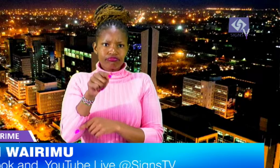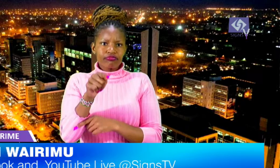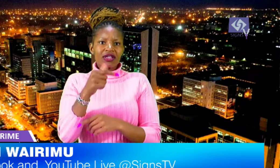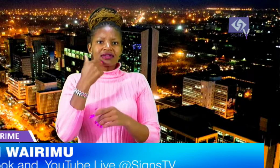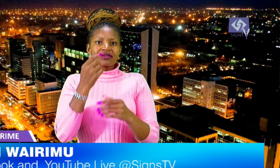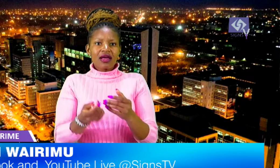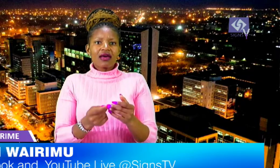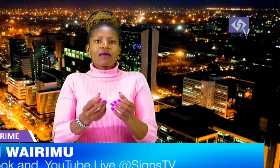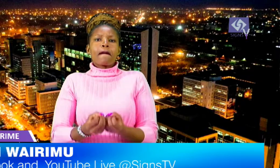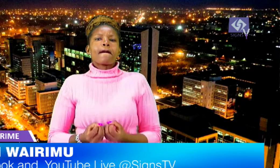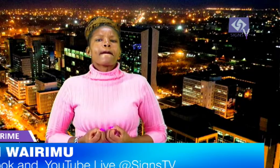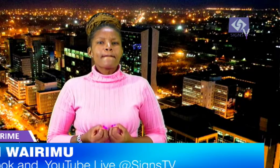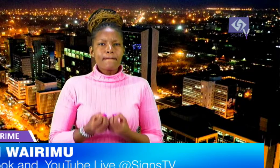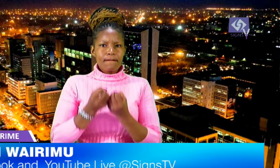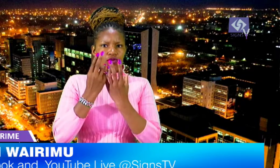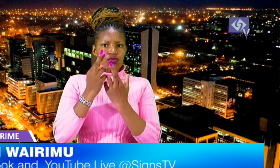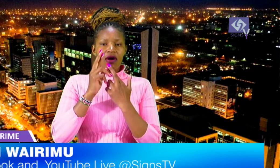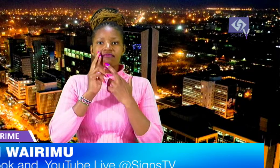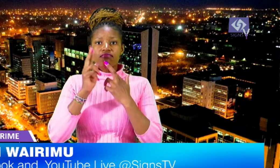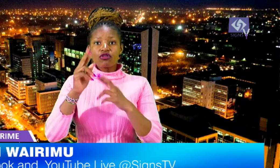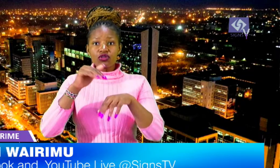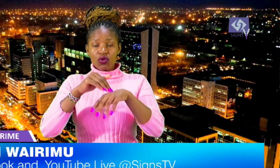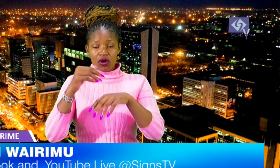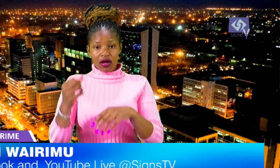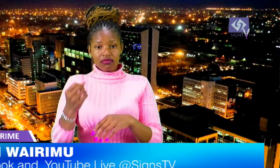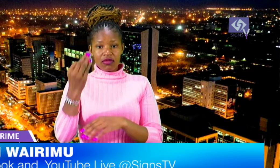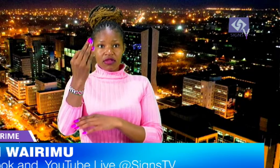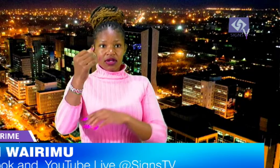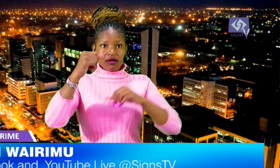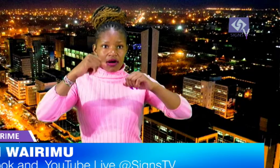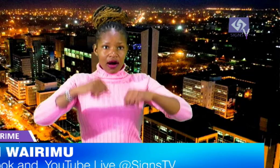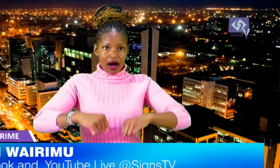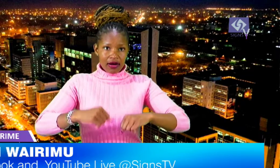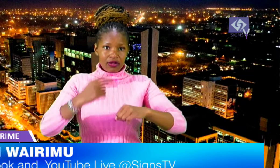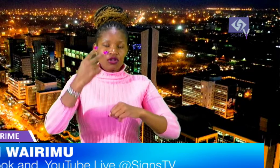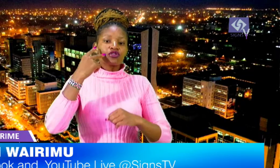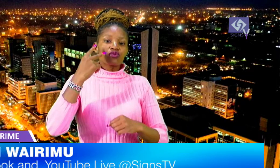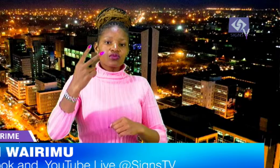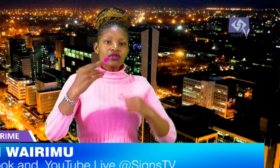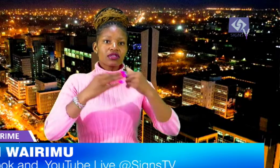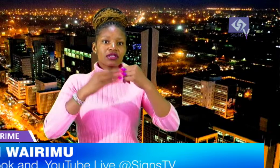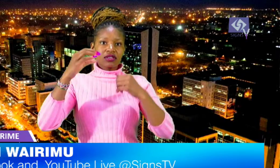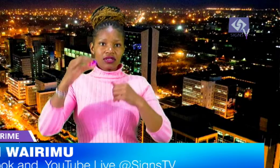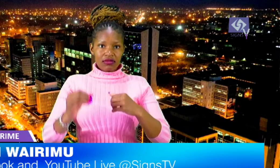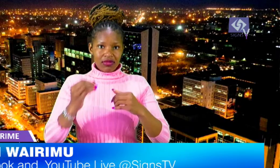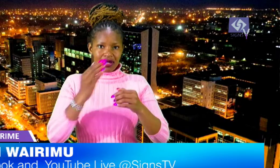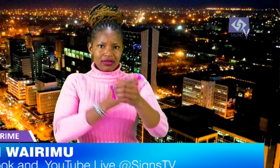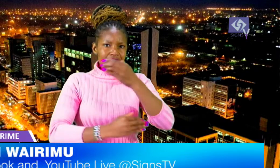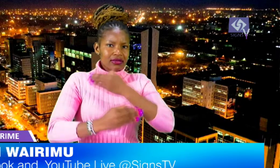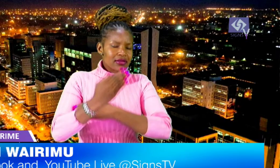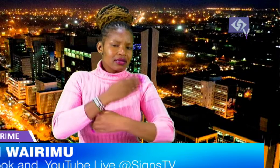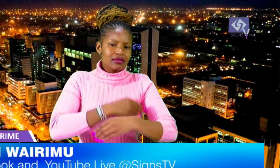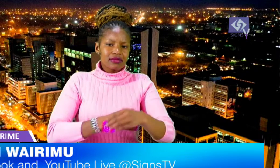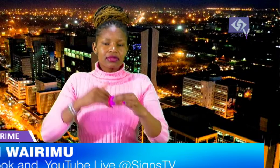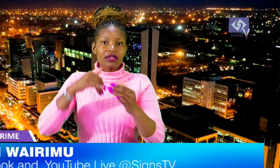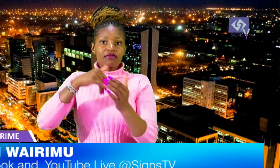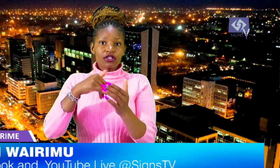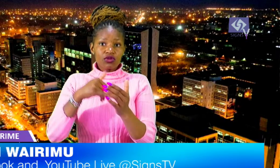The plant's explosion resulted in 3 fatalities and 280 injuries,